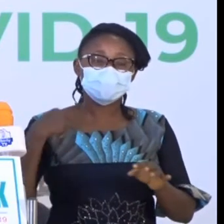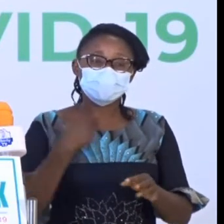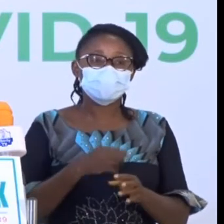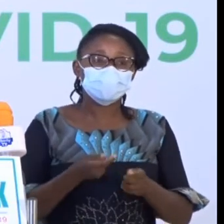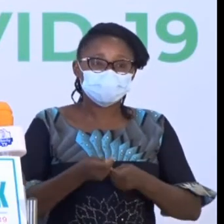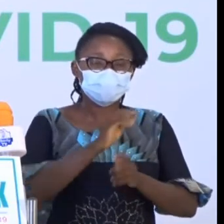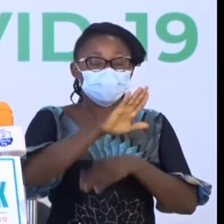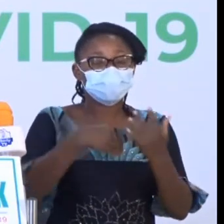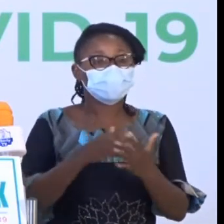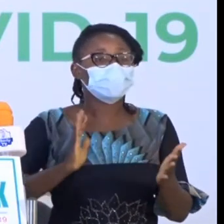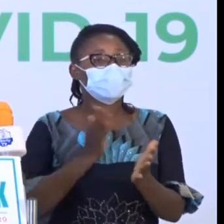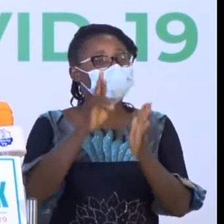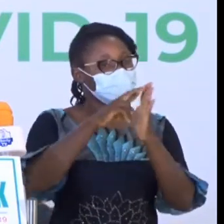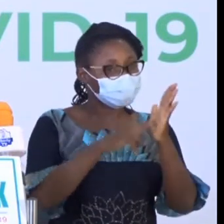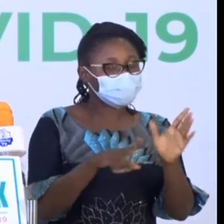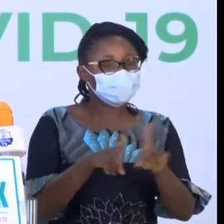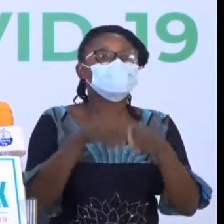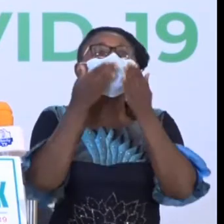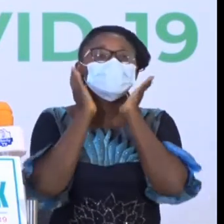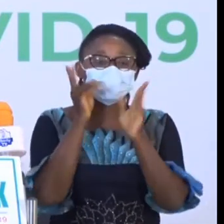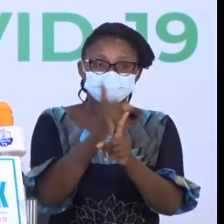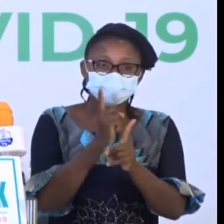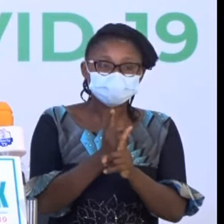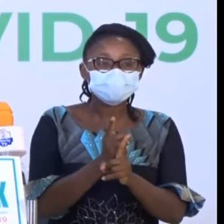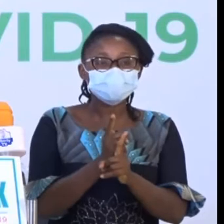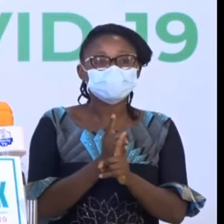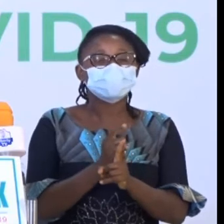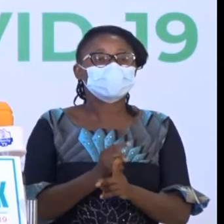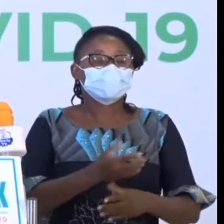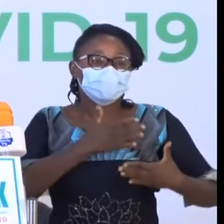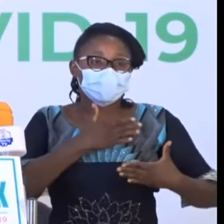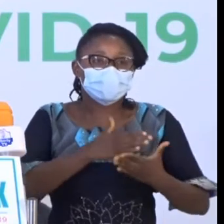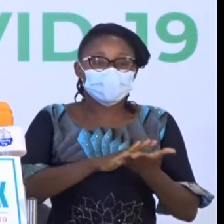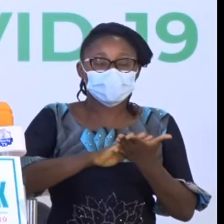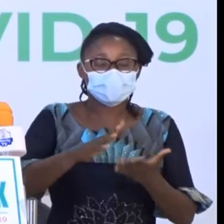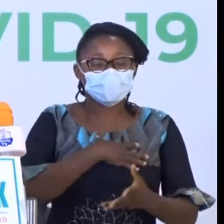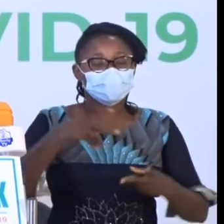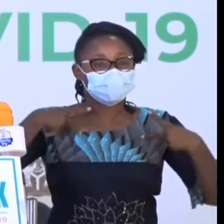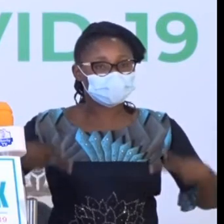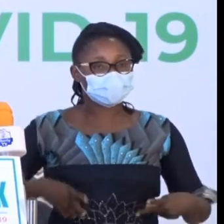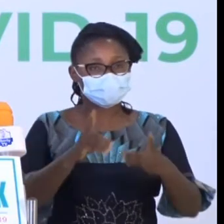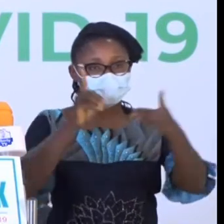as wearing face masks, observing respiratory hygiene, and physical distancing.